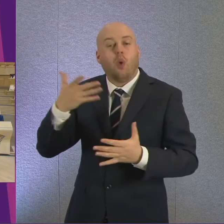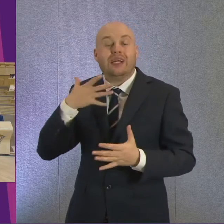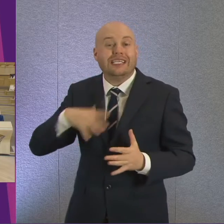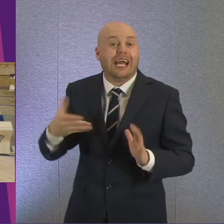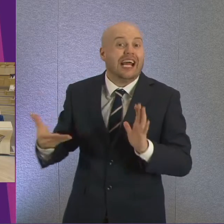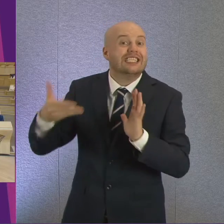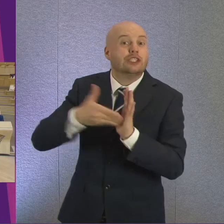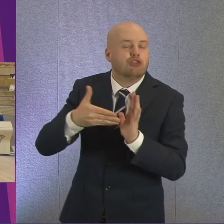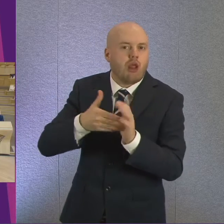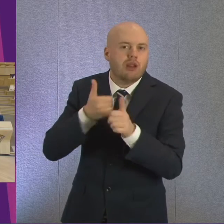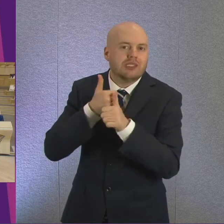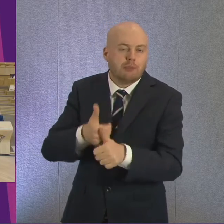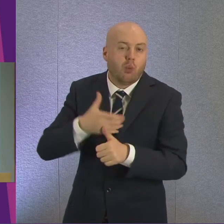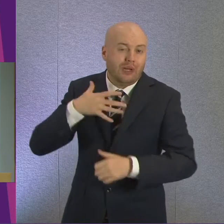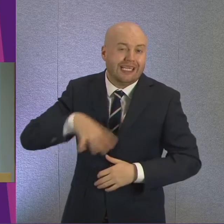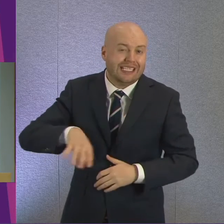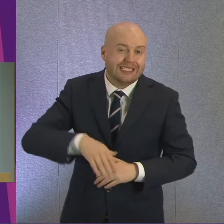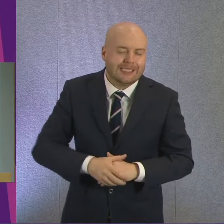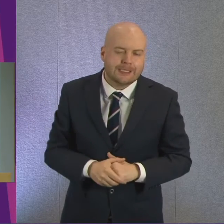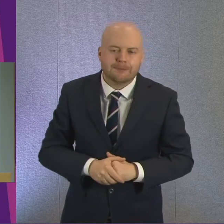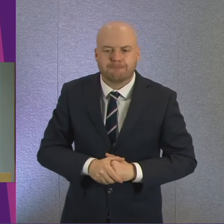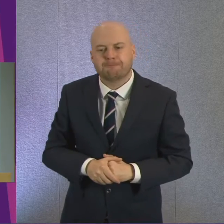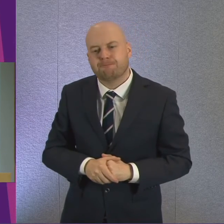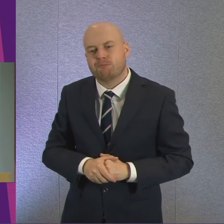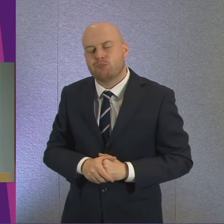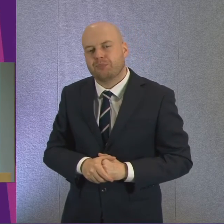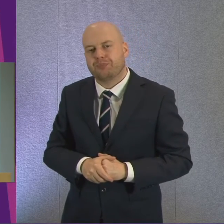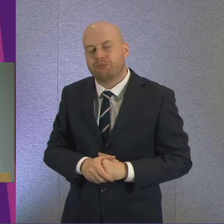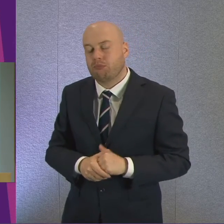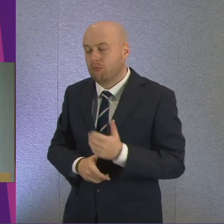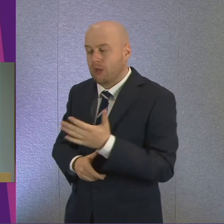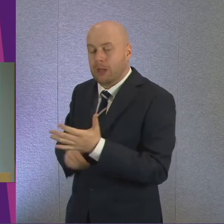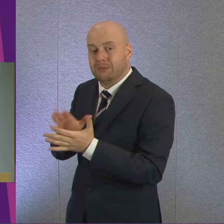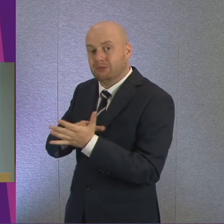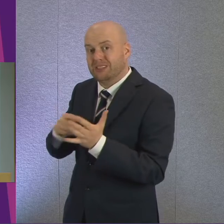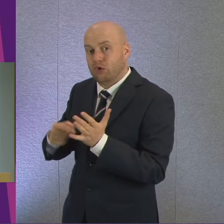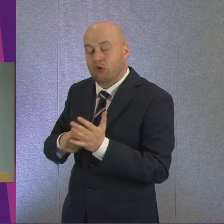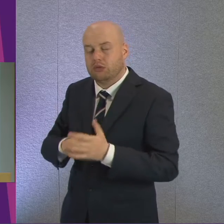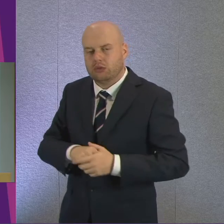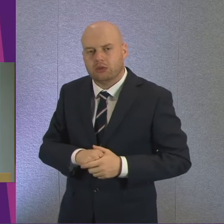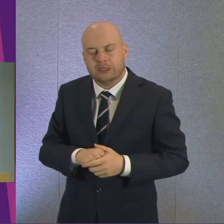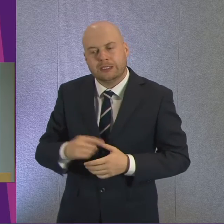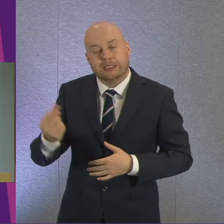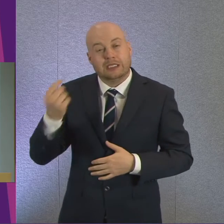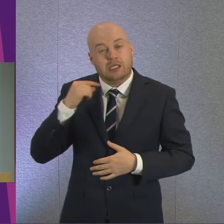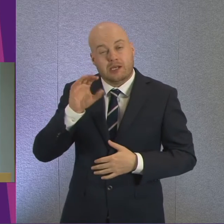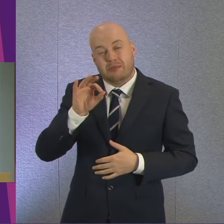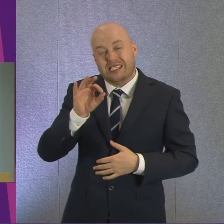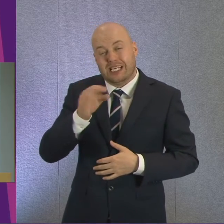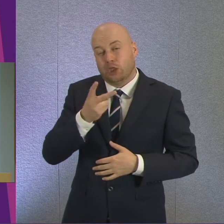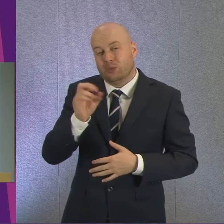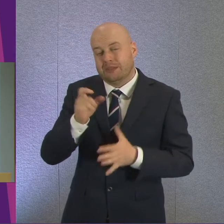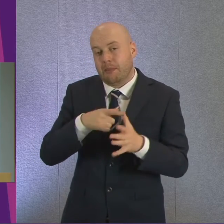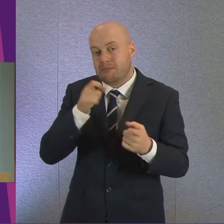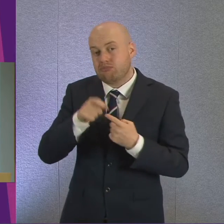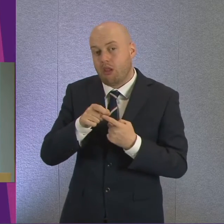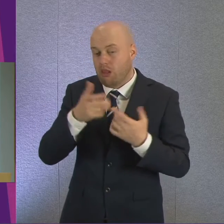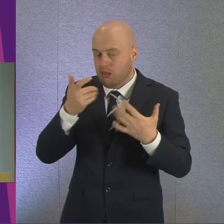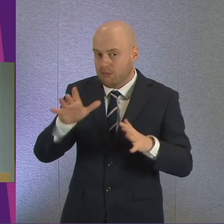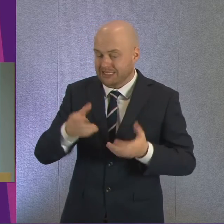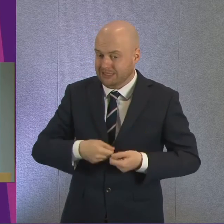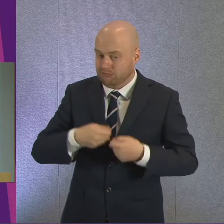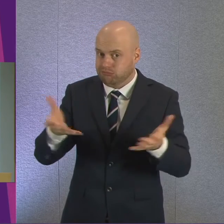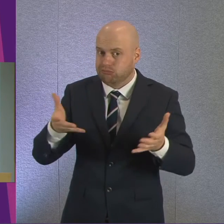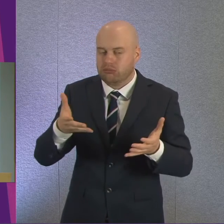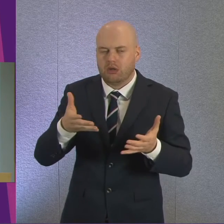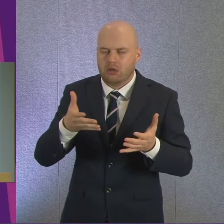Presiding Officer. On Monday, the 20th of April, the Scottish Government published comprehensive guidance to help support continuity for